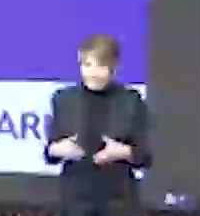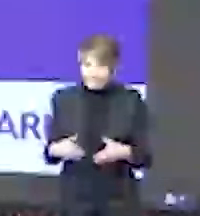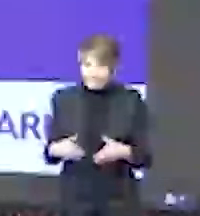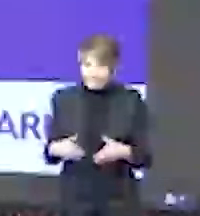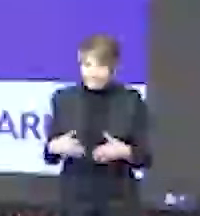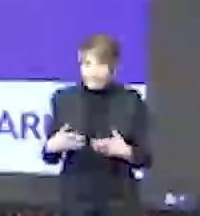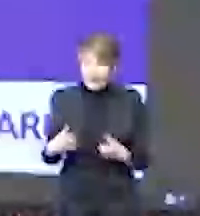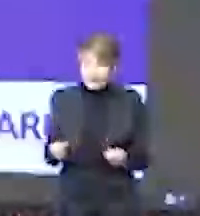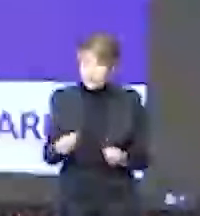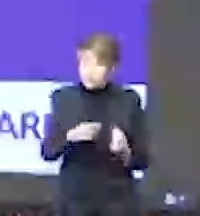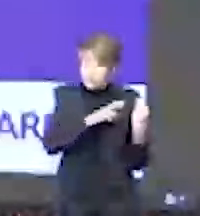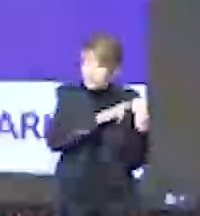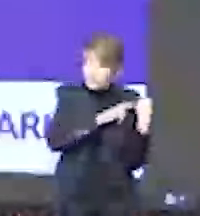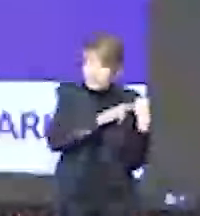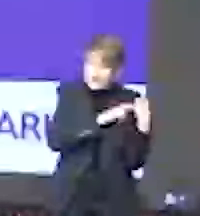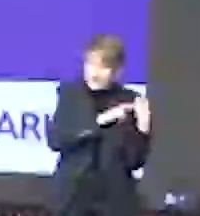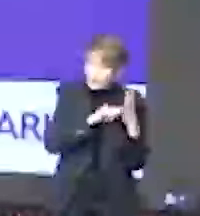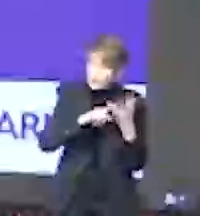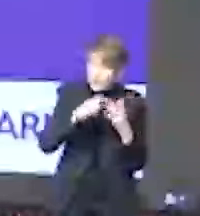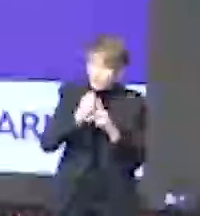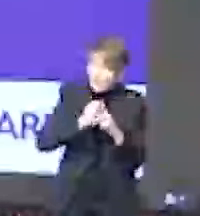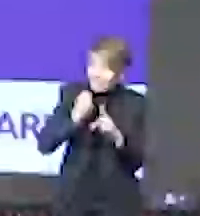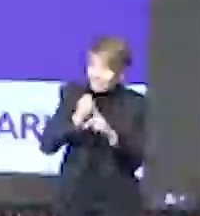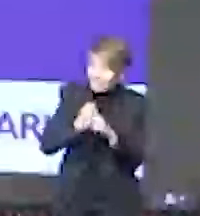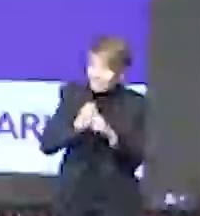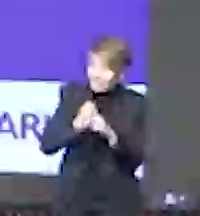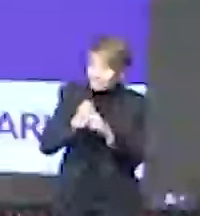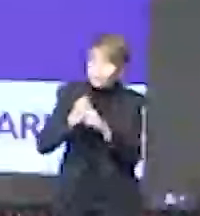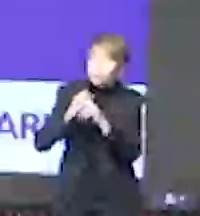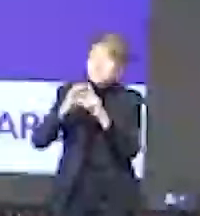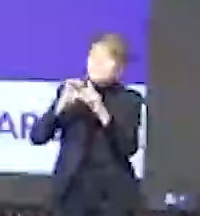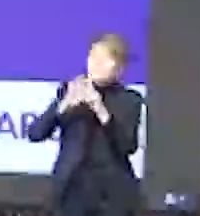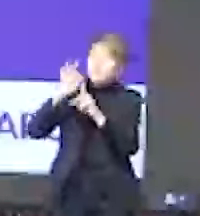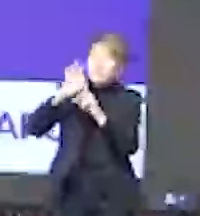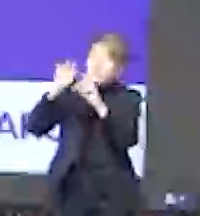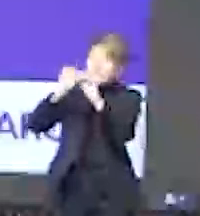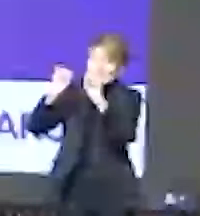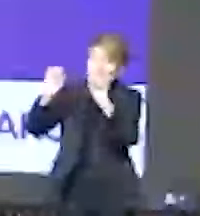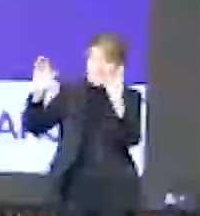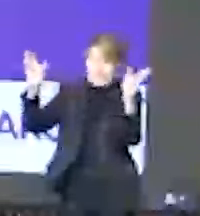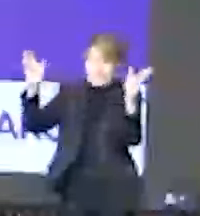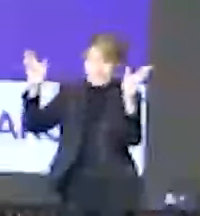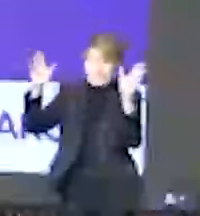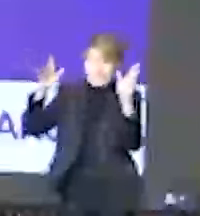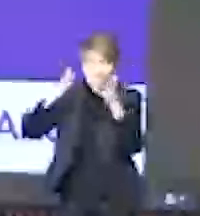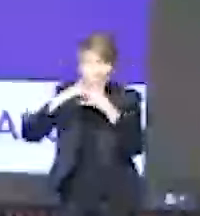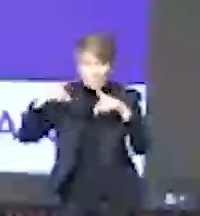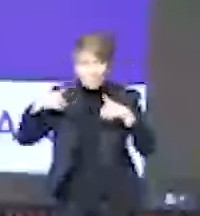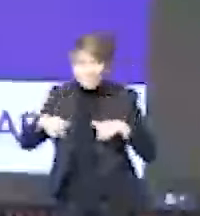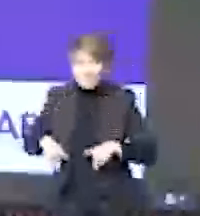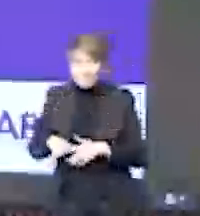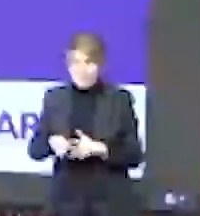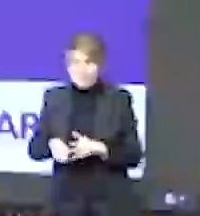have responsibilities to advocate to improve the system as a whole. And that's what we're here to